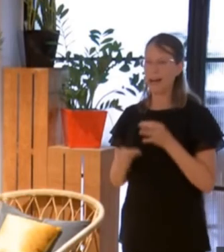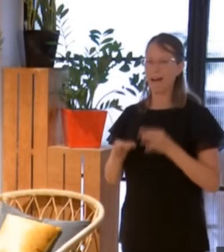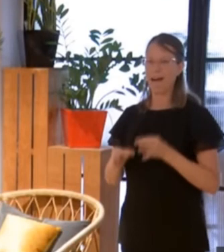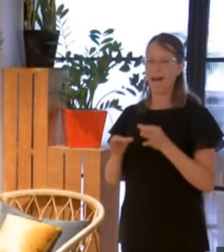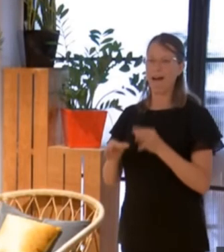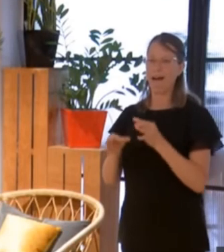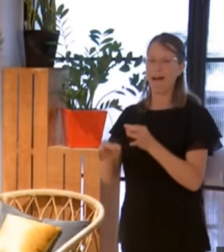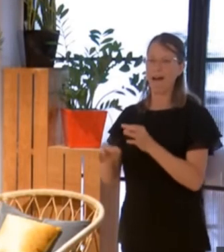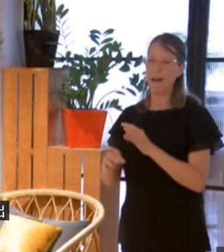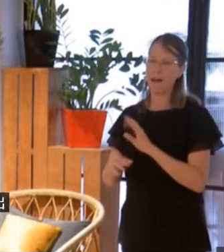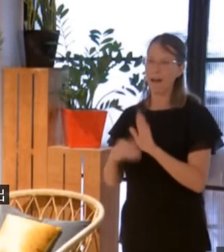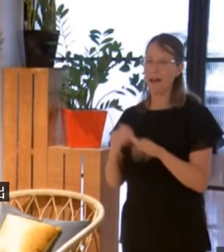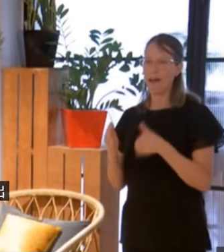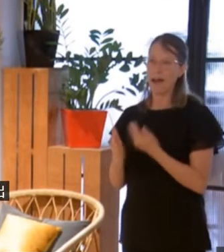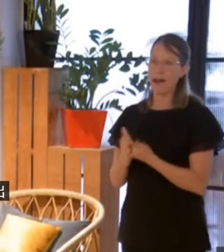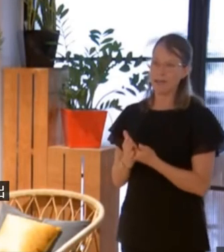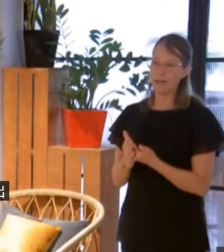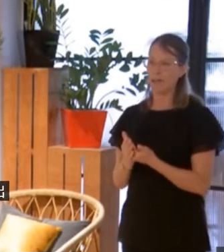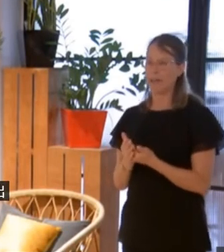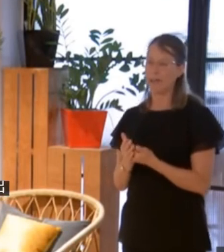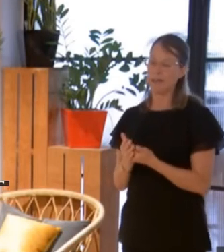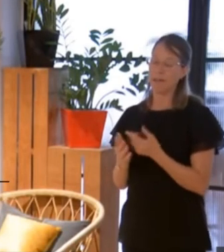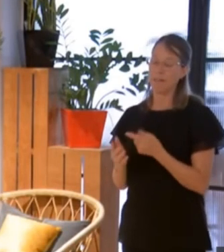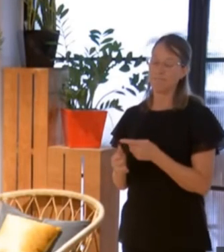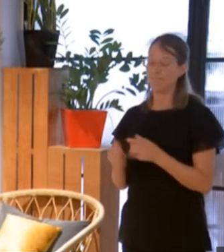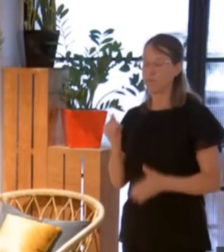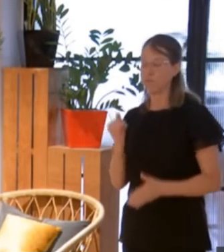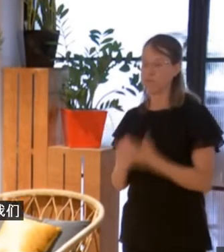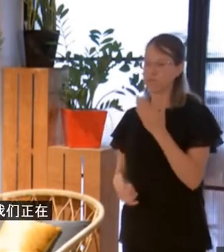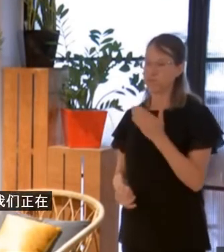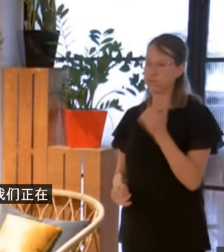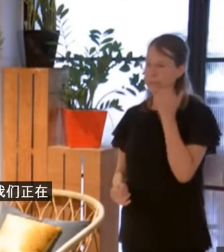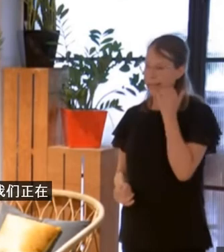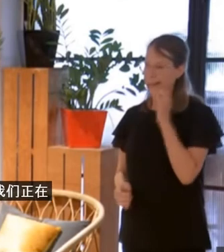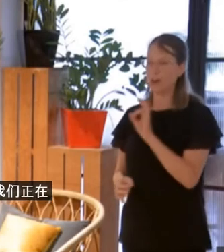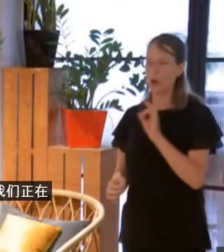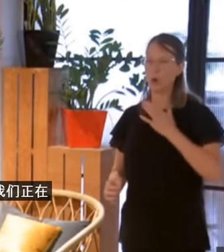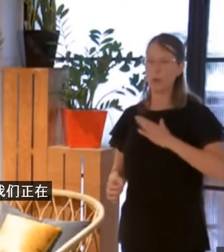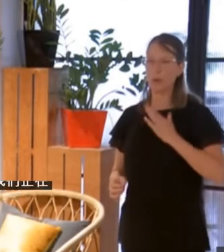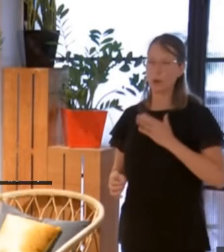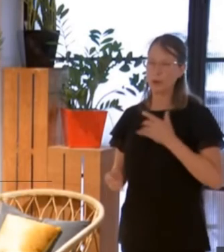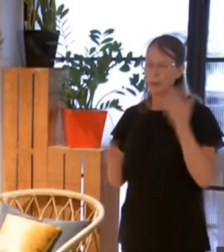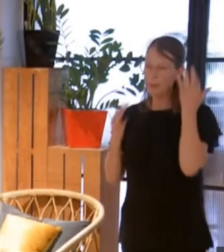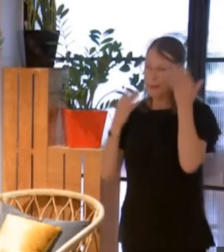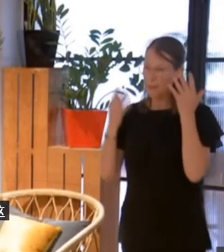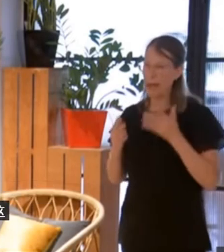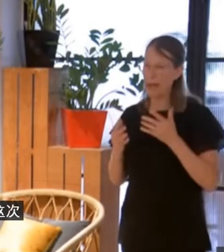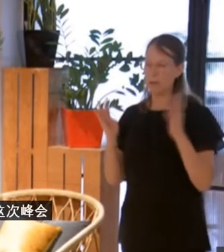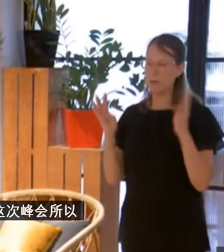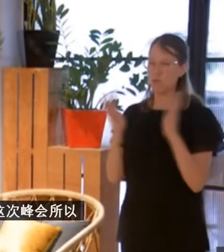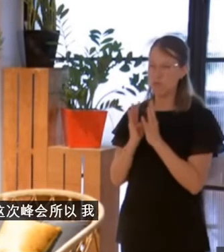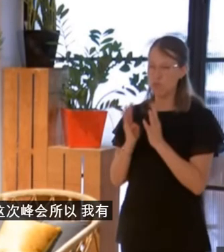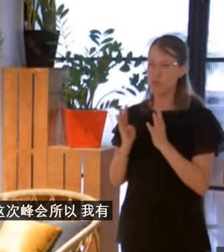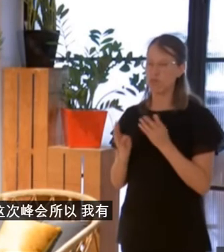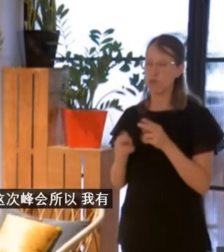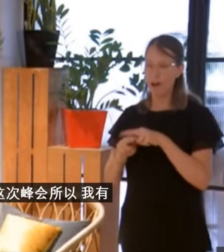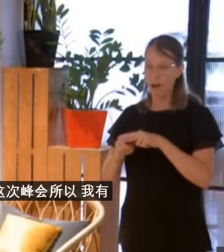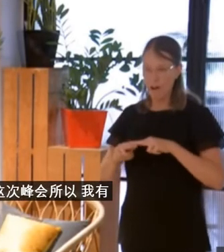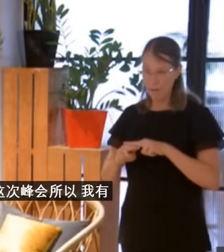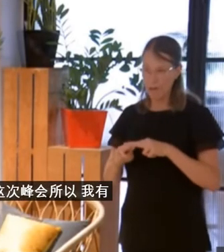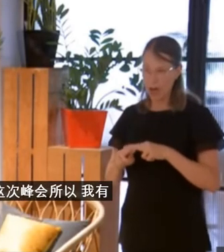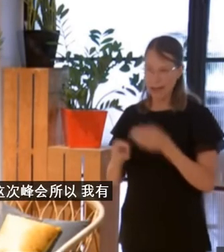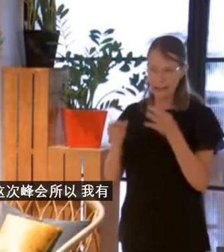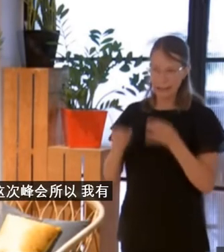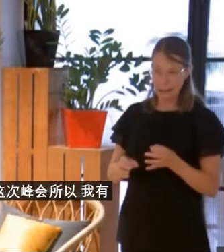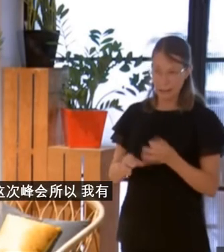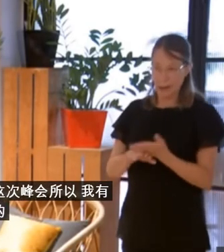Poor governments wait until you make the change. Good governments get in front of the curve. That's exactly what we're doing. We'll have this summit on Friday, so I'm